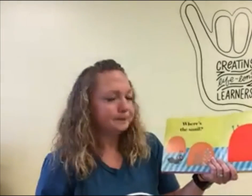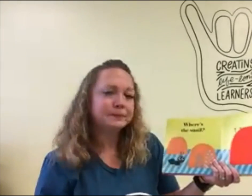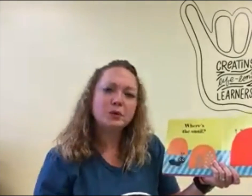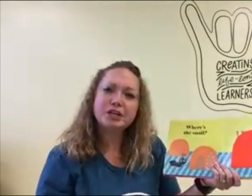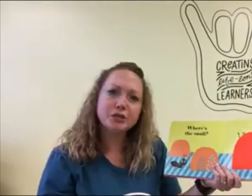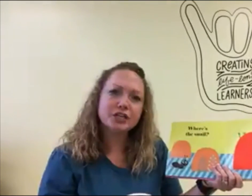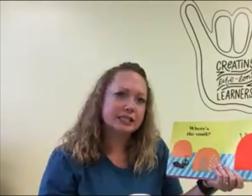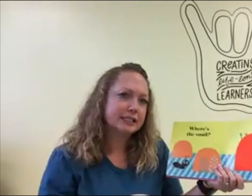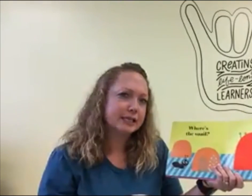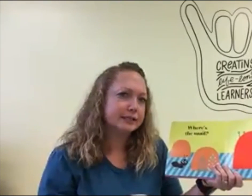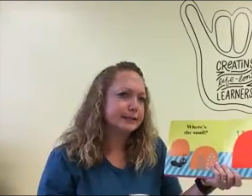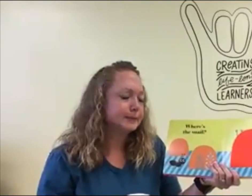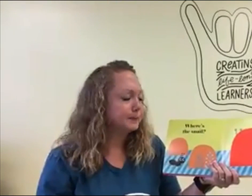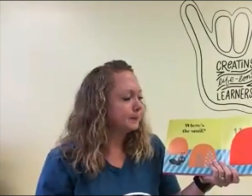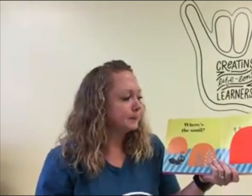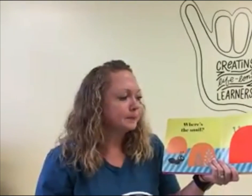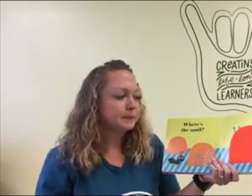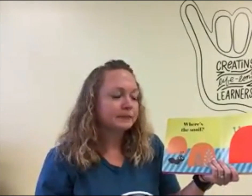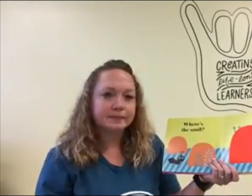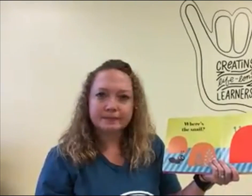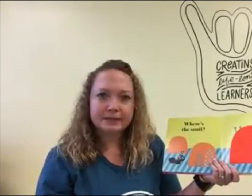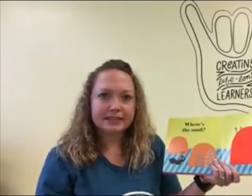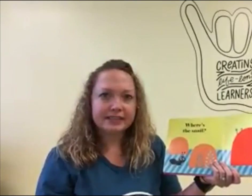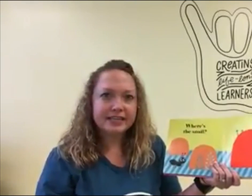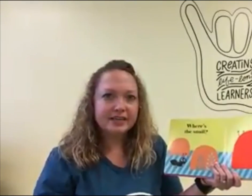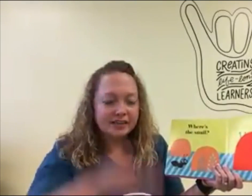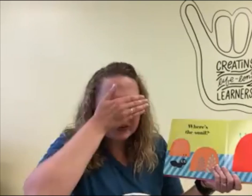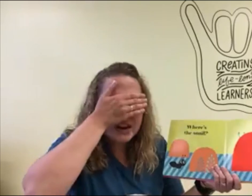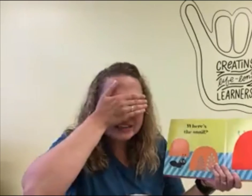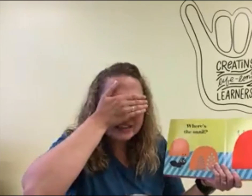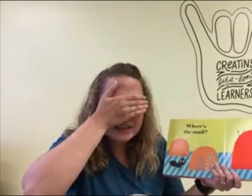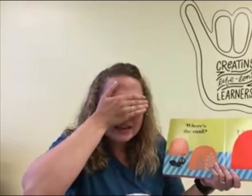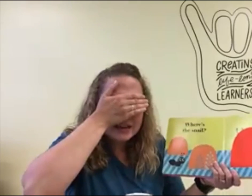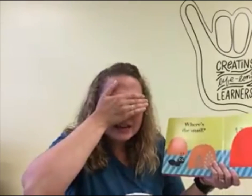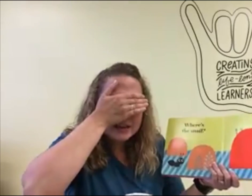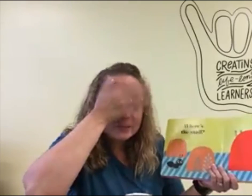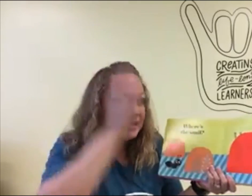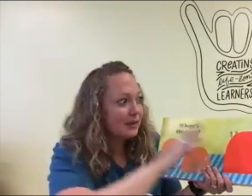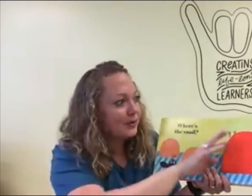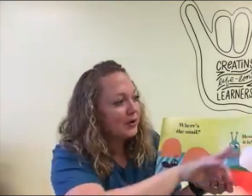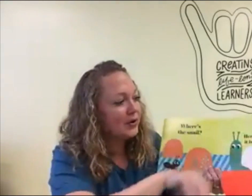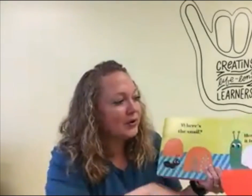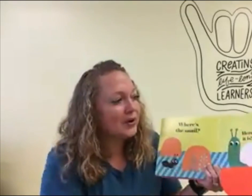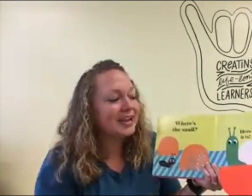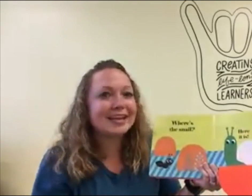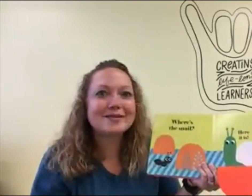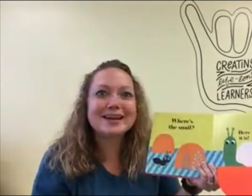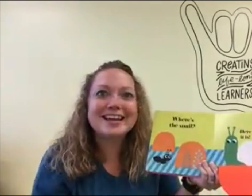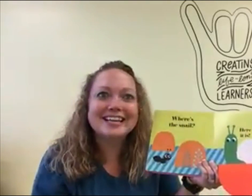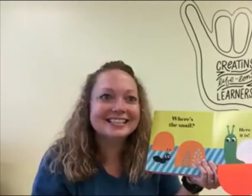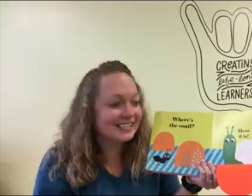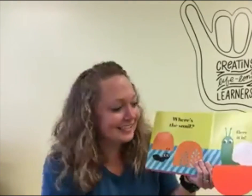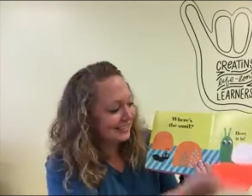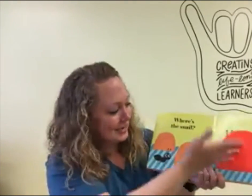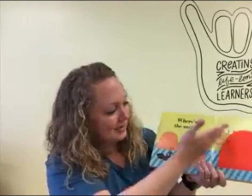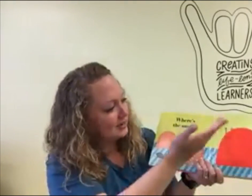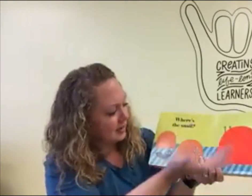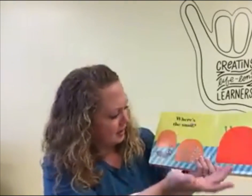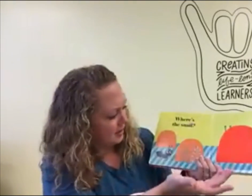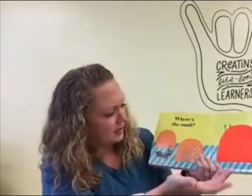the snail is? Let's see, cover your eyes. Peekaboo, here he is. He's under this